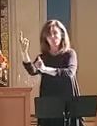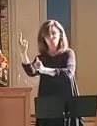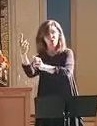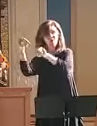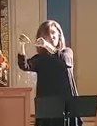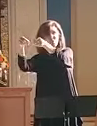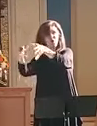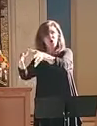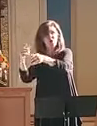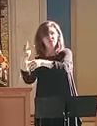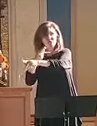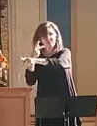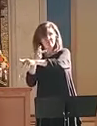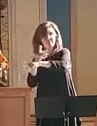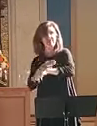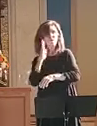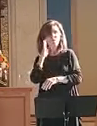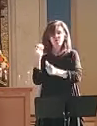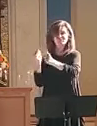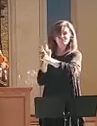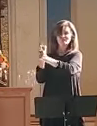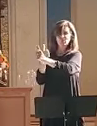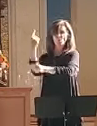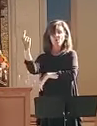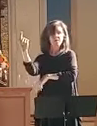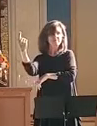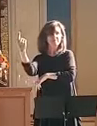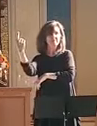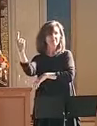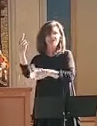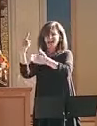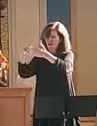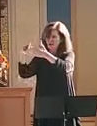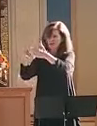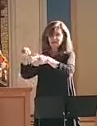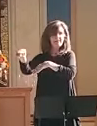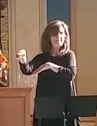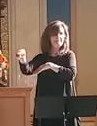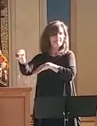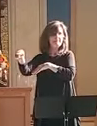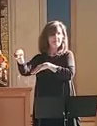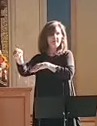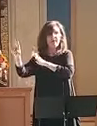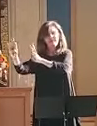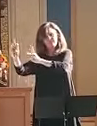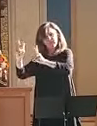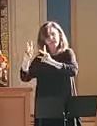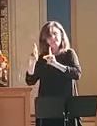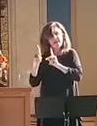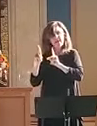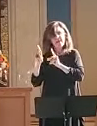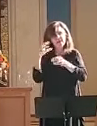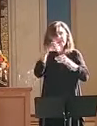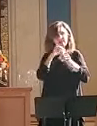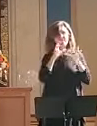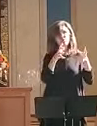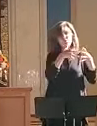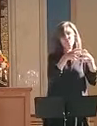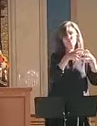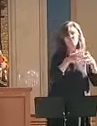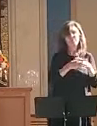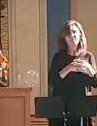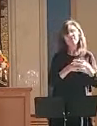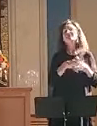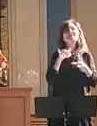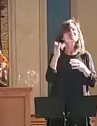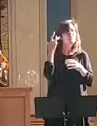He will go after that one and correct him and bring him into right relationship. This is why every